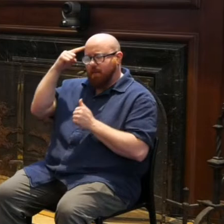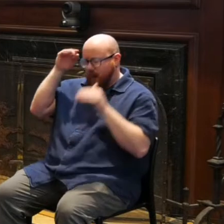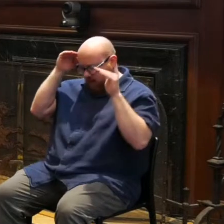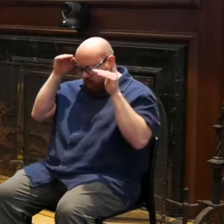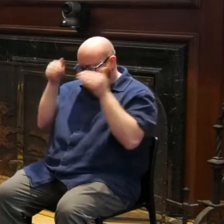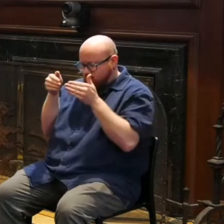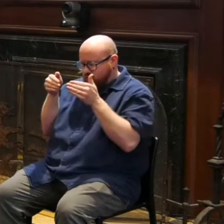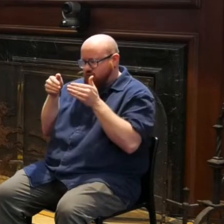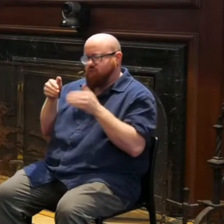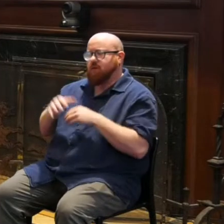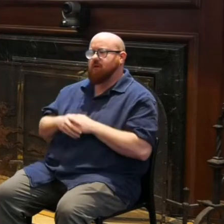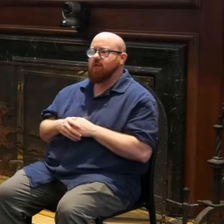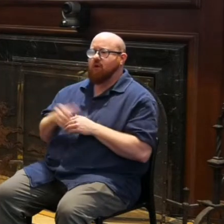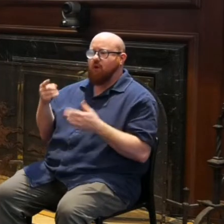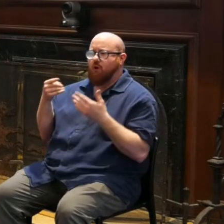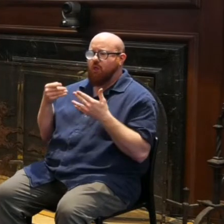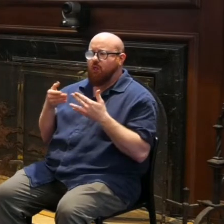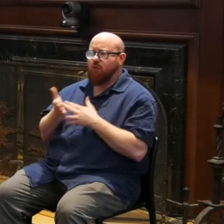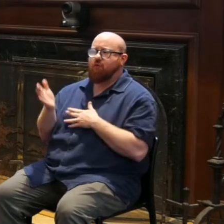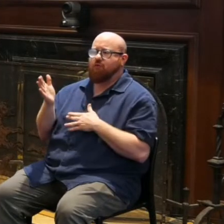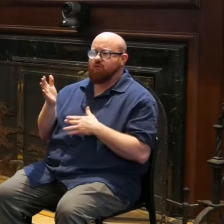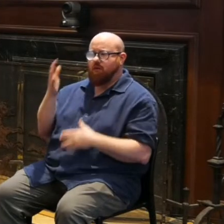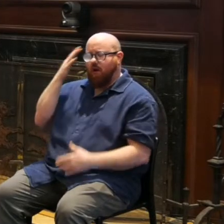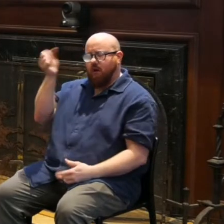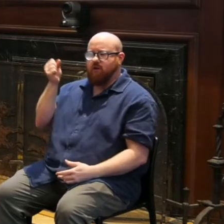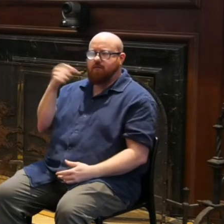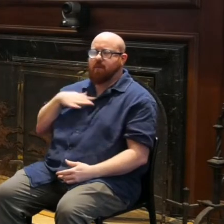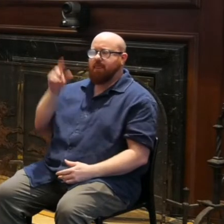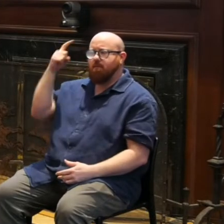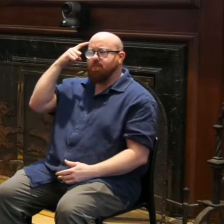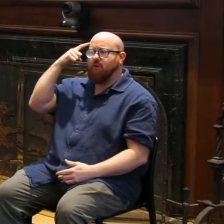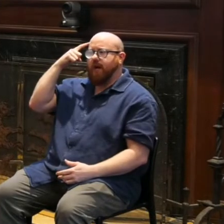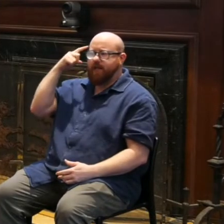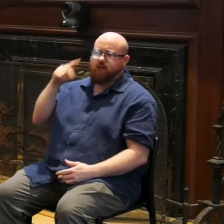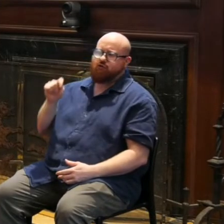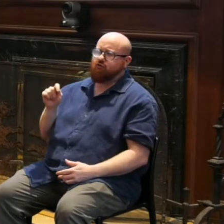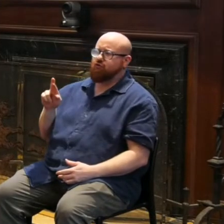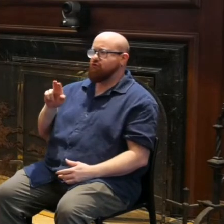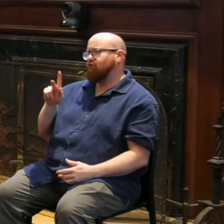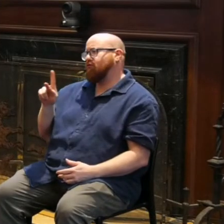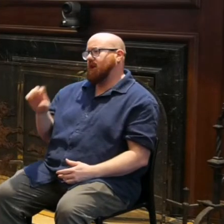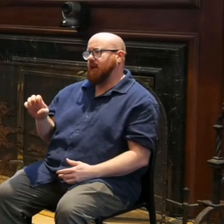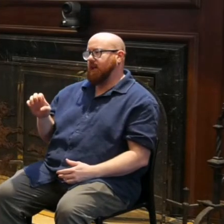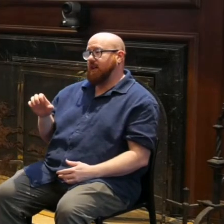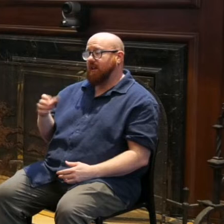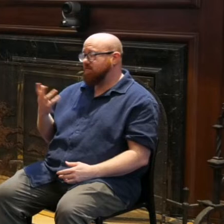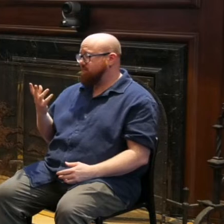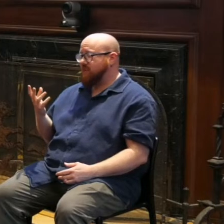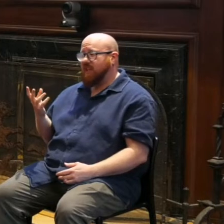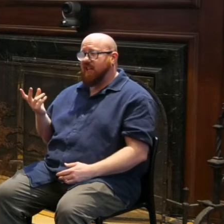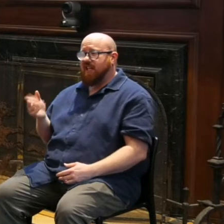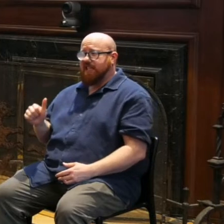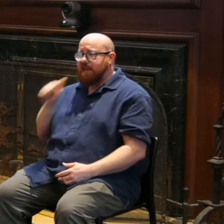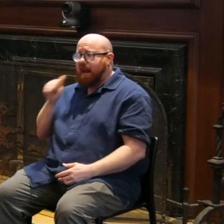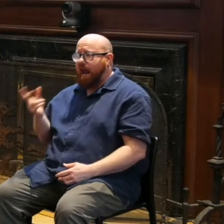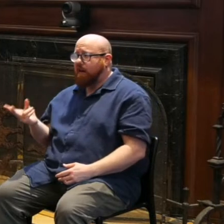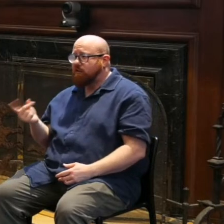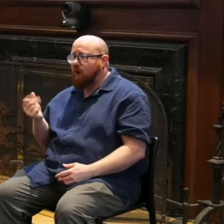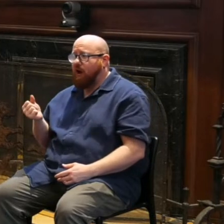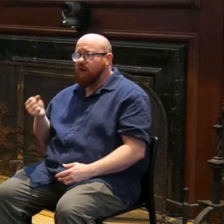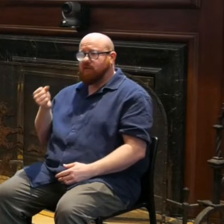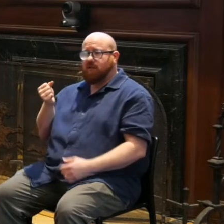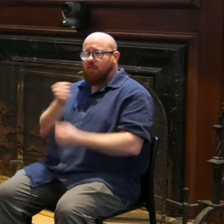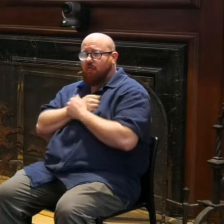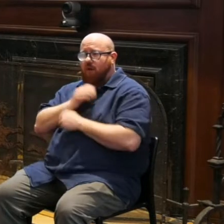consciousness itself is nothing but the brain's quaint parlor trick, would deny that dogs love their humans in an earnest, doggy